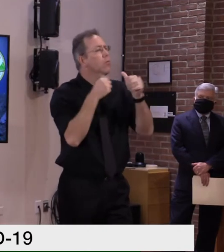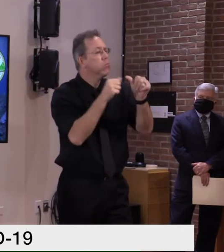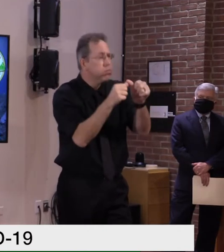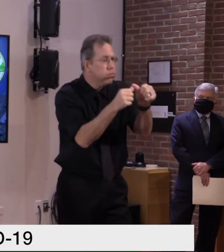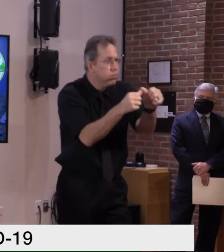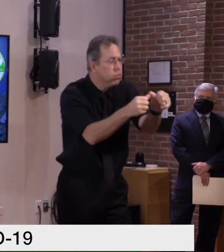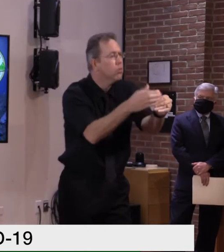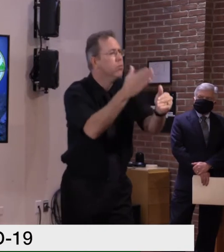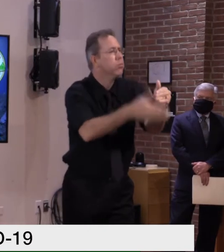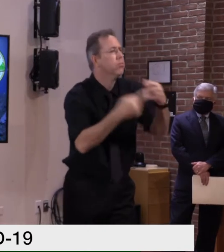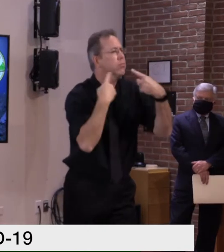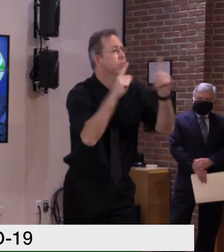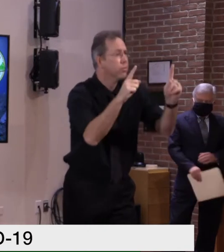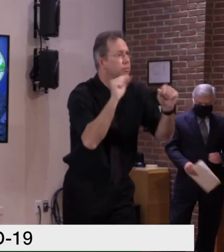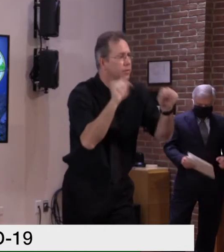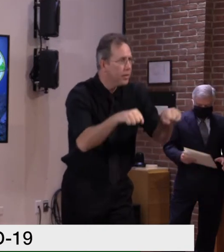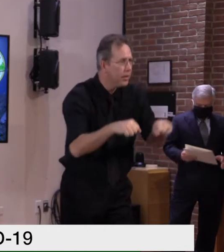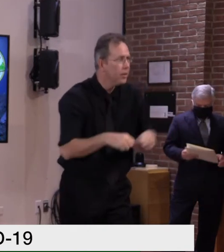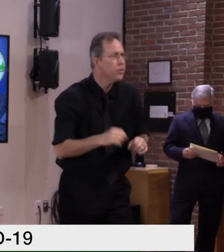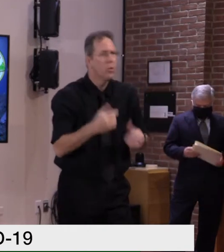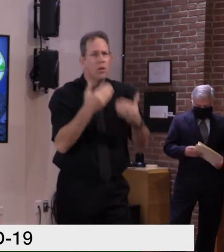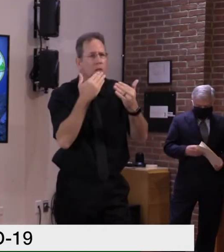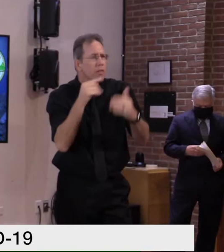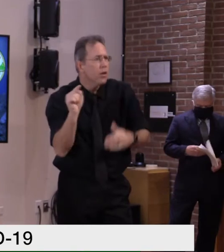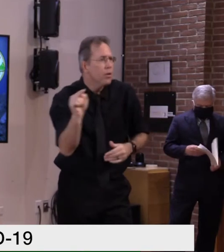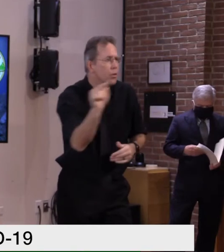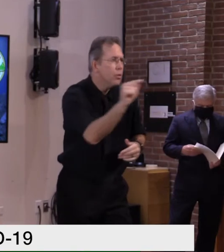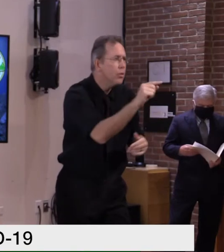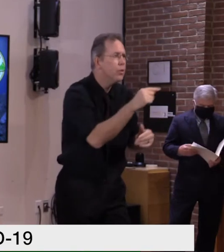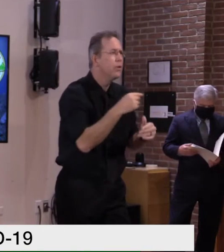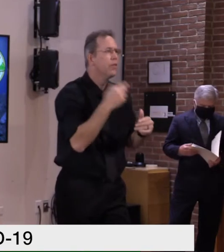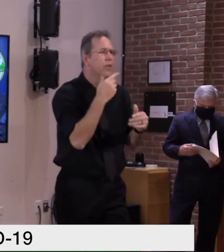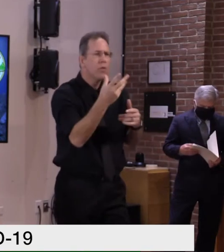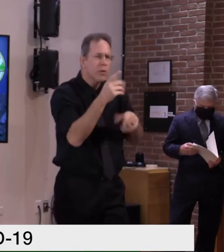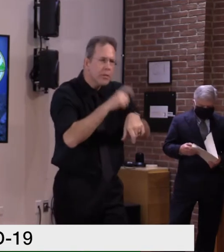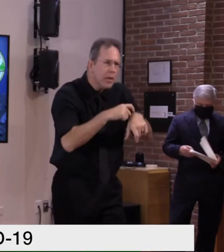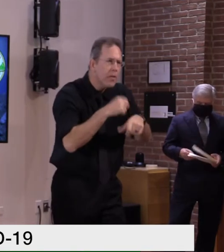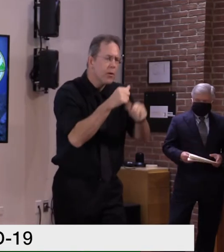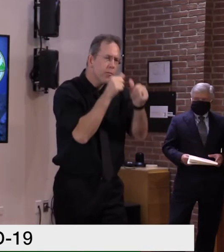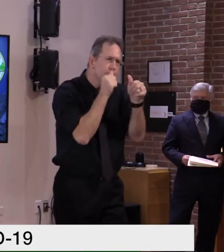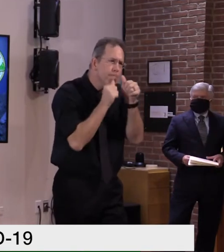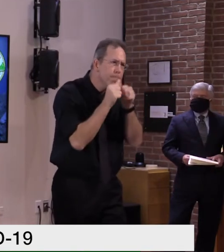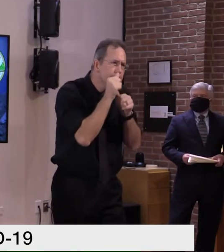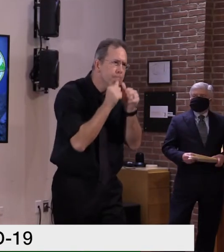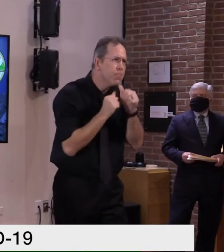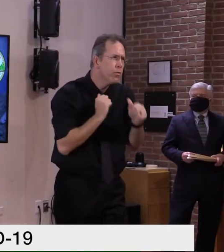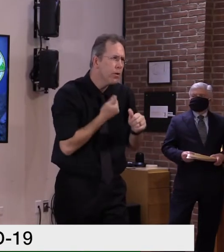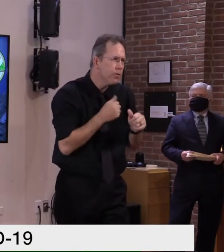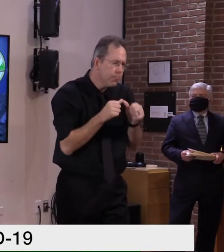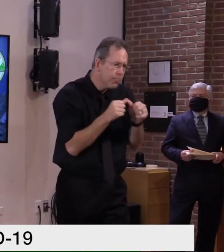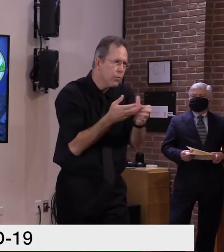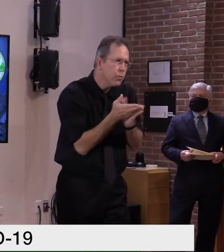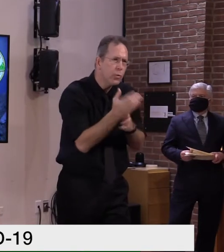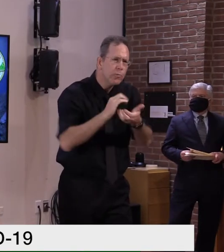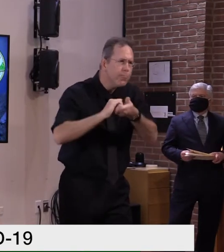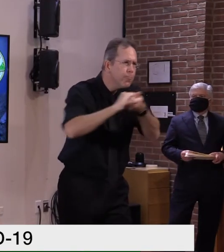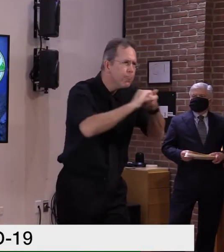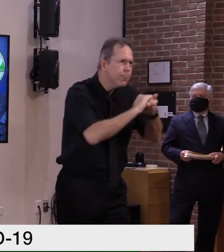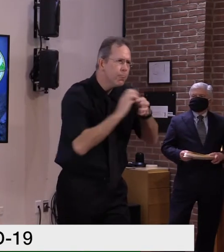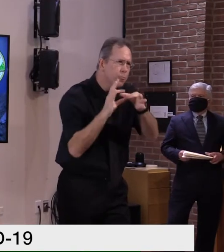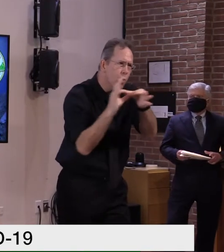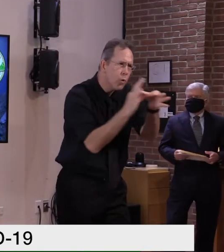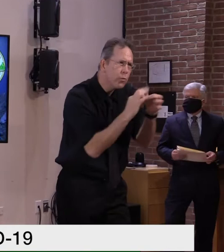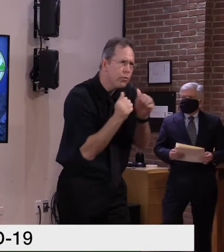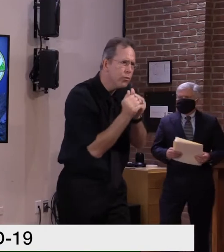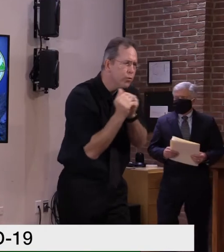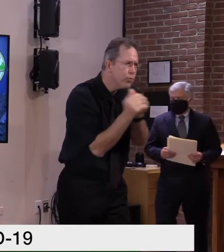their perseverance and their commitment to each other. We can and will get through this together. And with that, I'll turn it over to